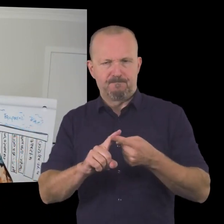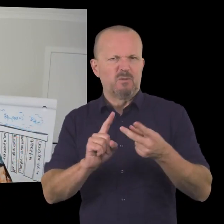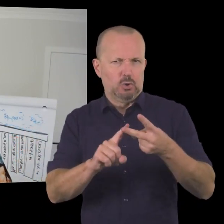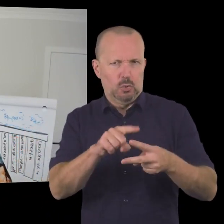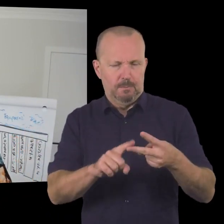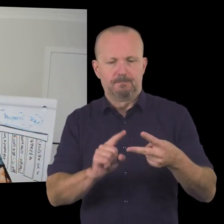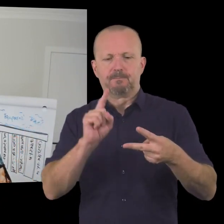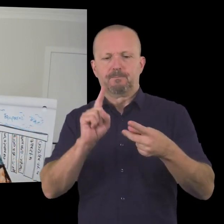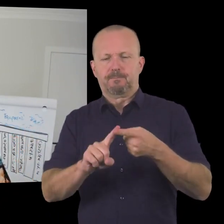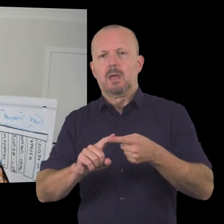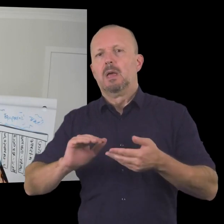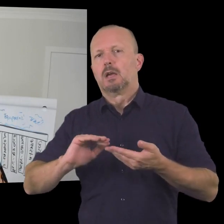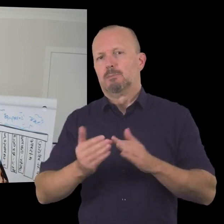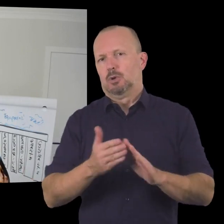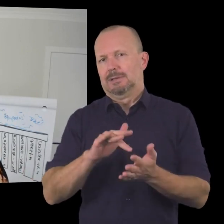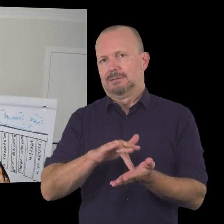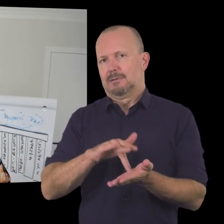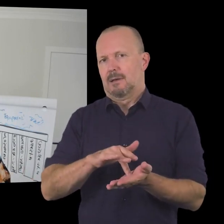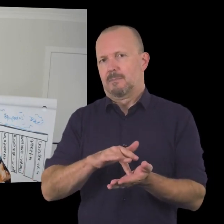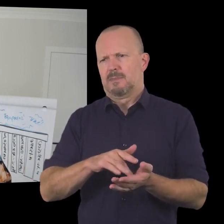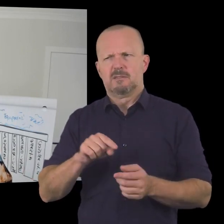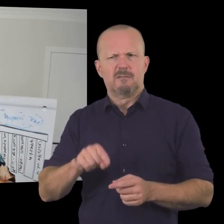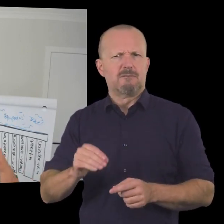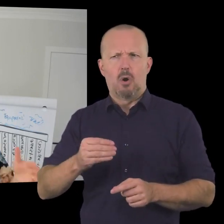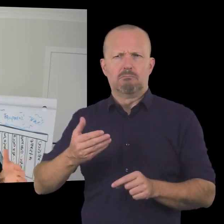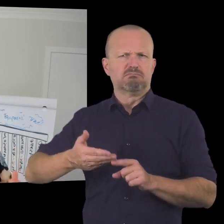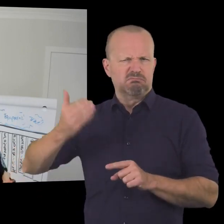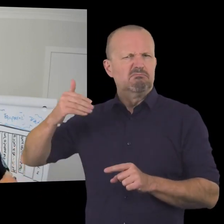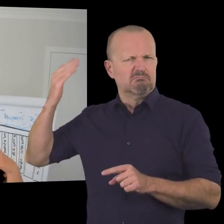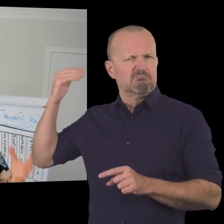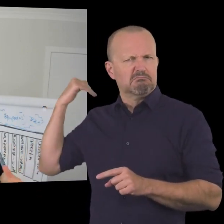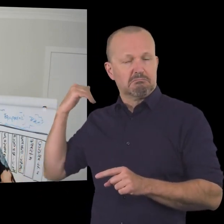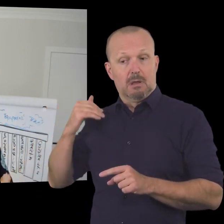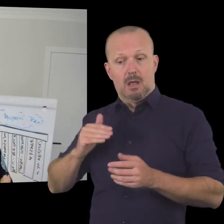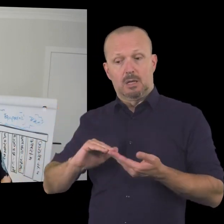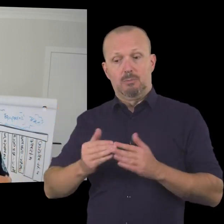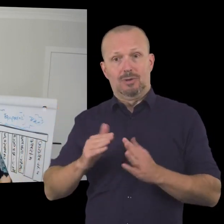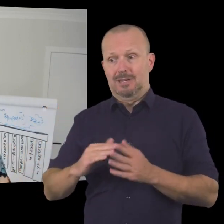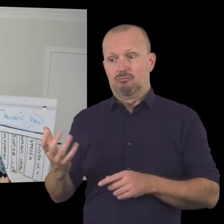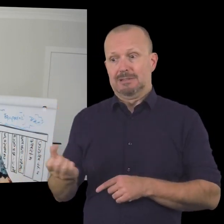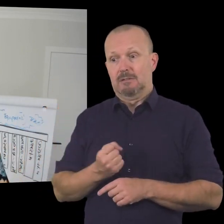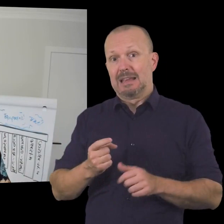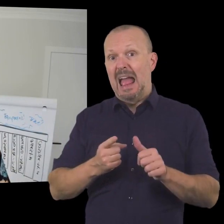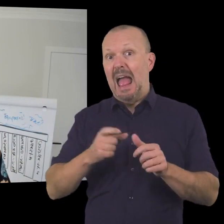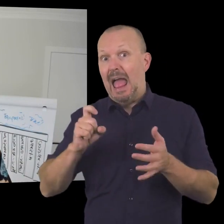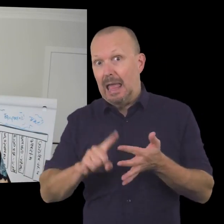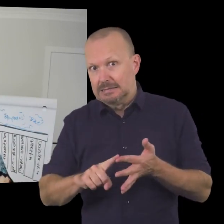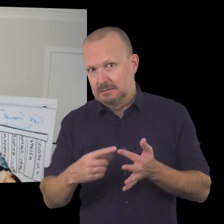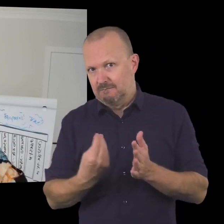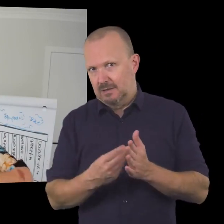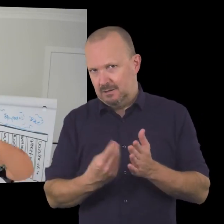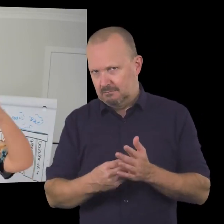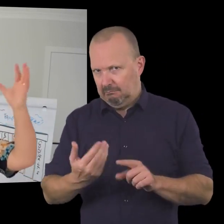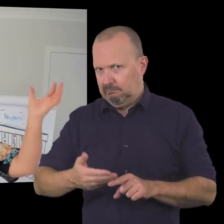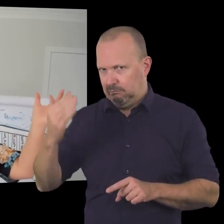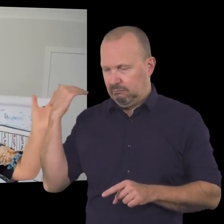is of a community center and this is a story from a while back where this community center was receiving ace funding so